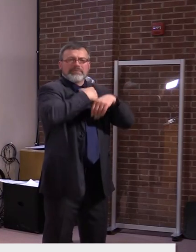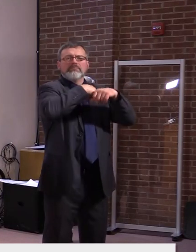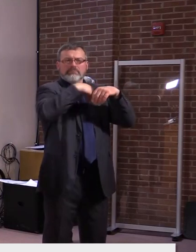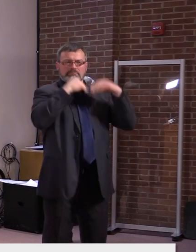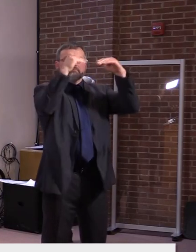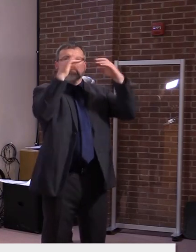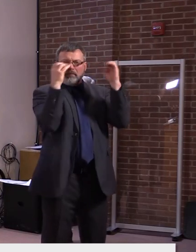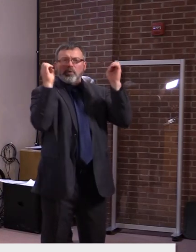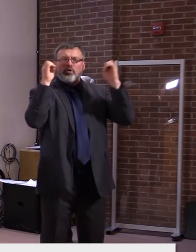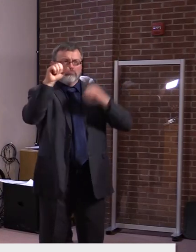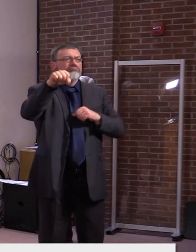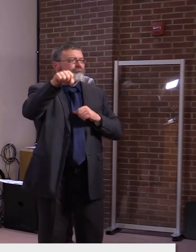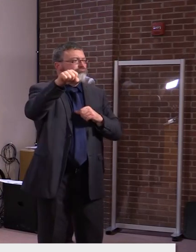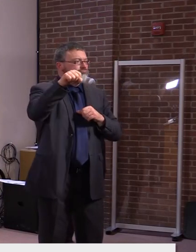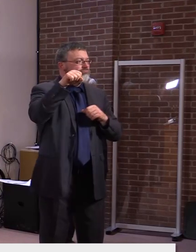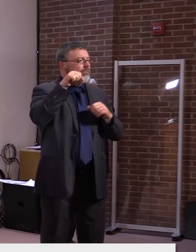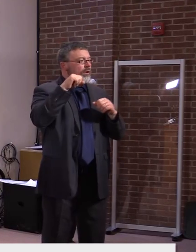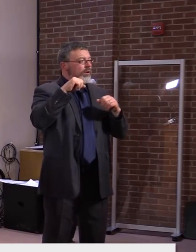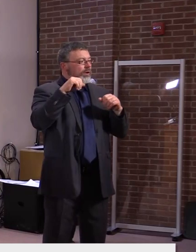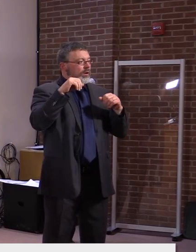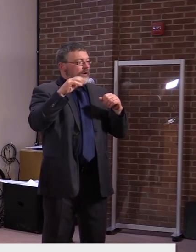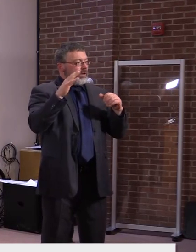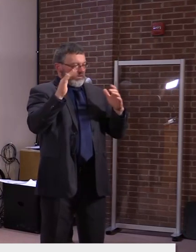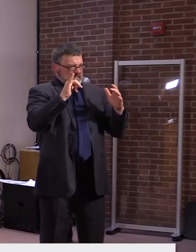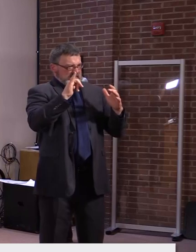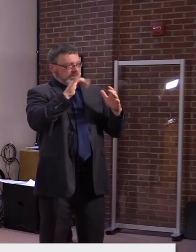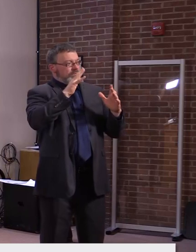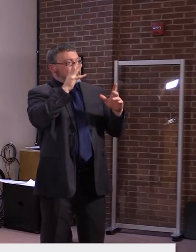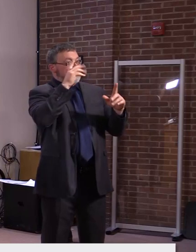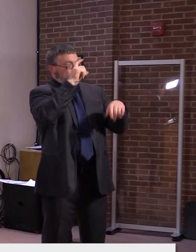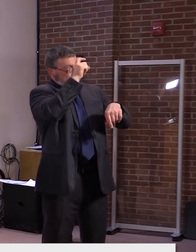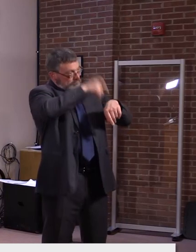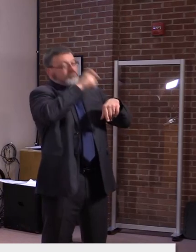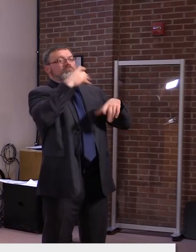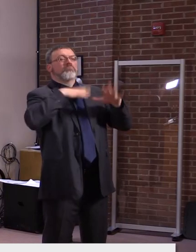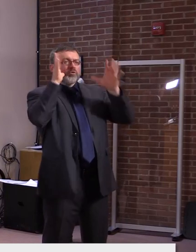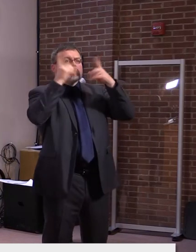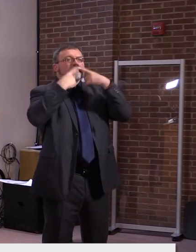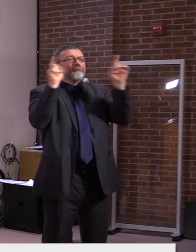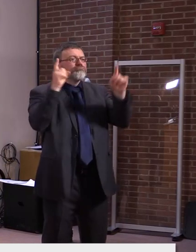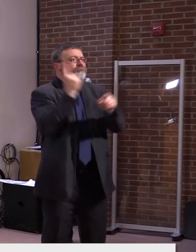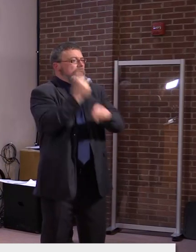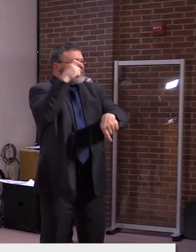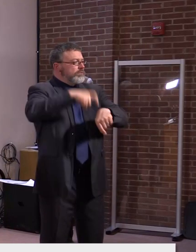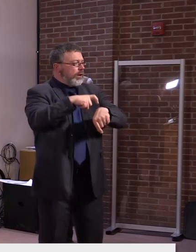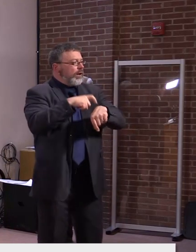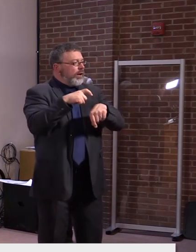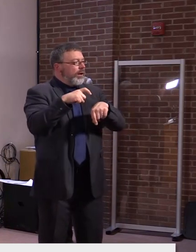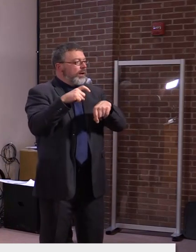declare a state of emergency when we have a housing shortage, a labor shortage,